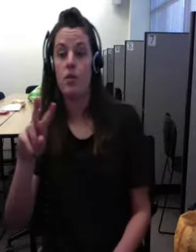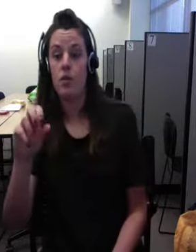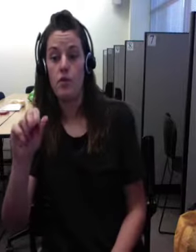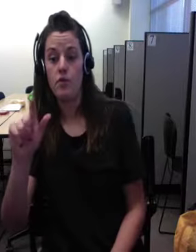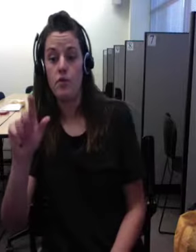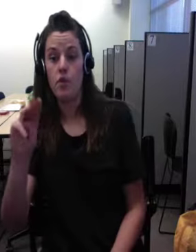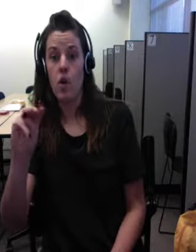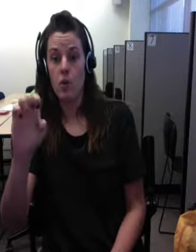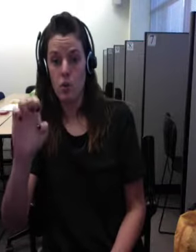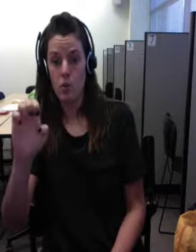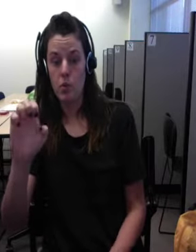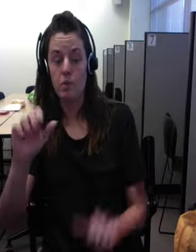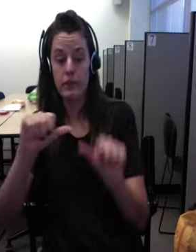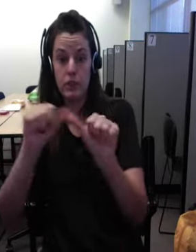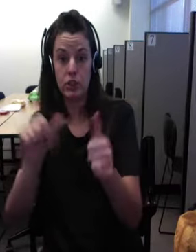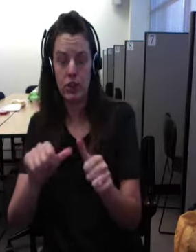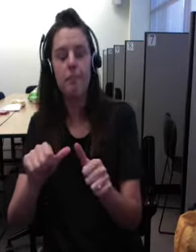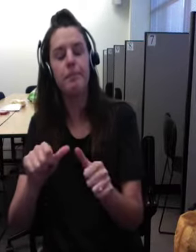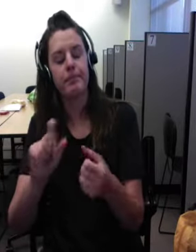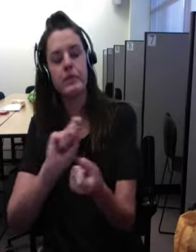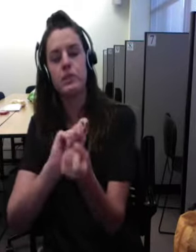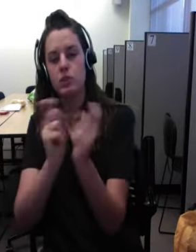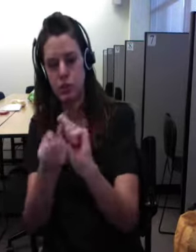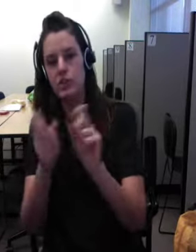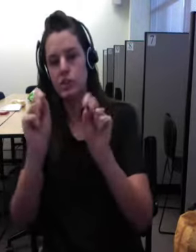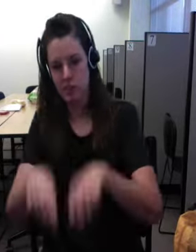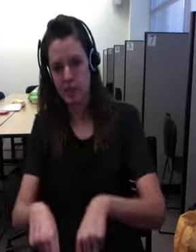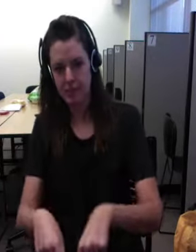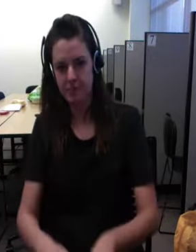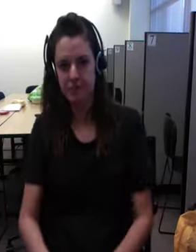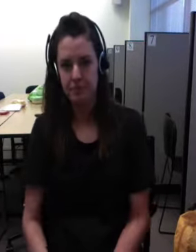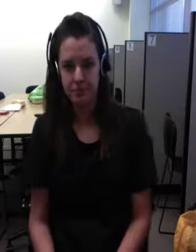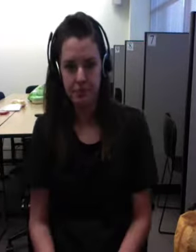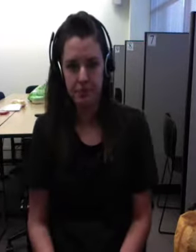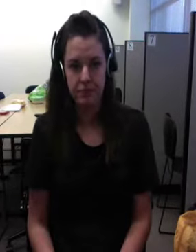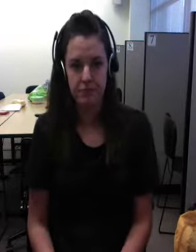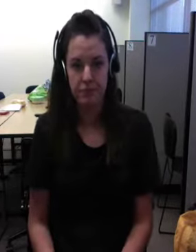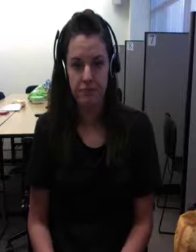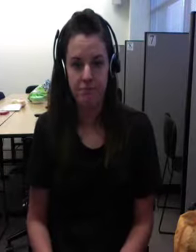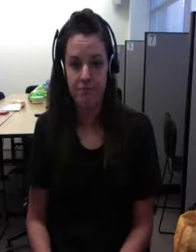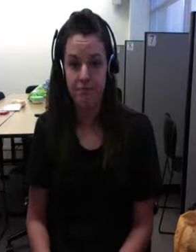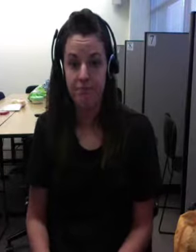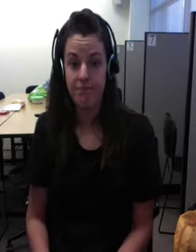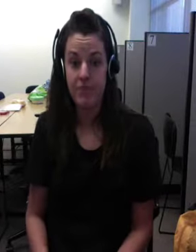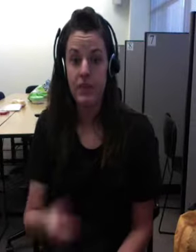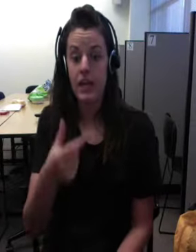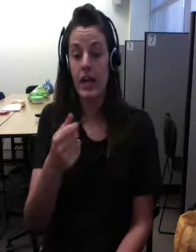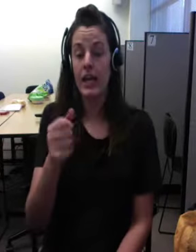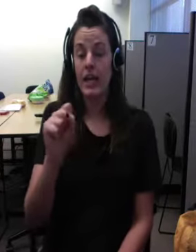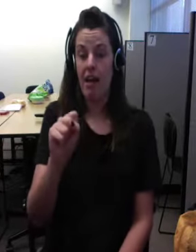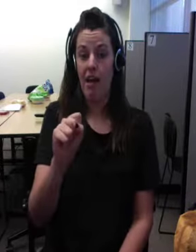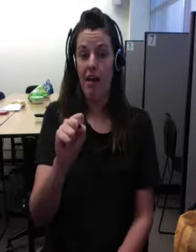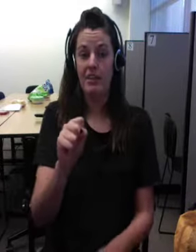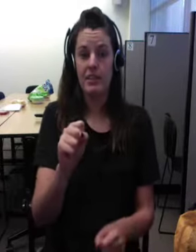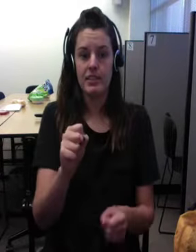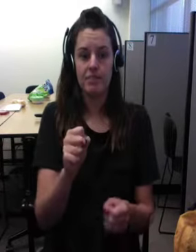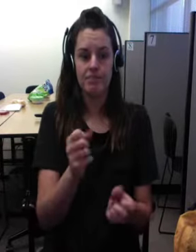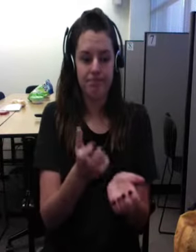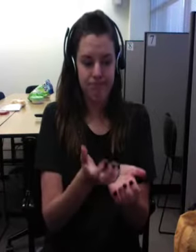or volume. Like liquids, gases take the shape of their containers. Unlike liquids,